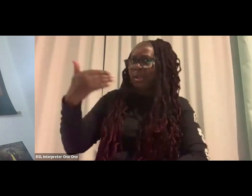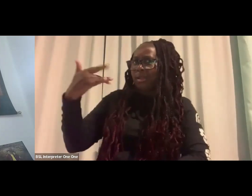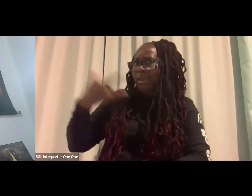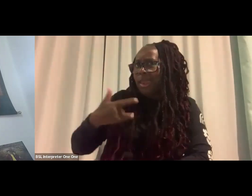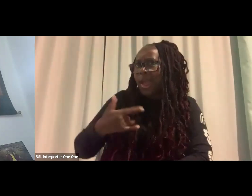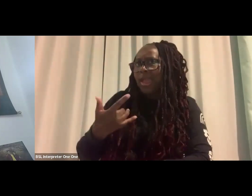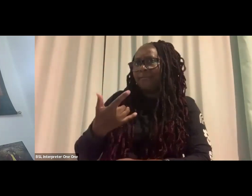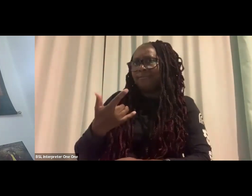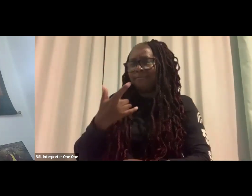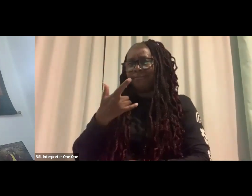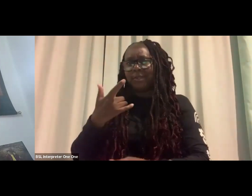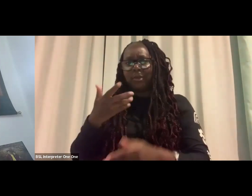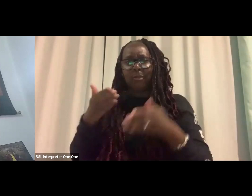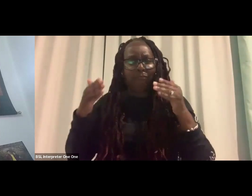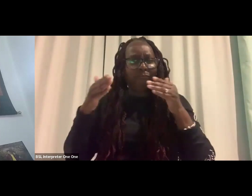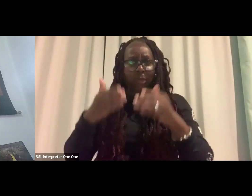wealth and material positions.